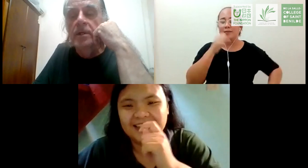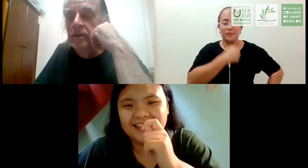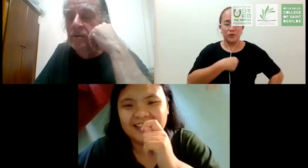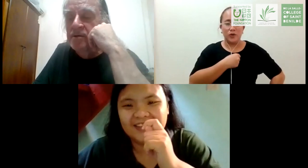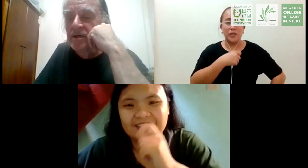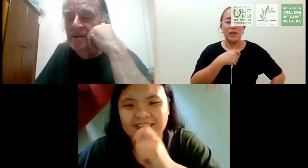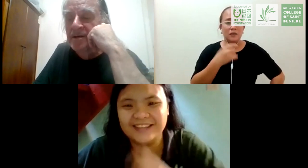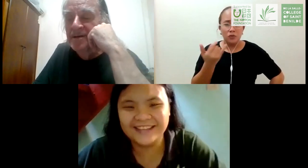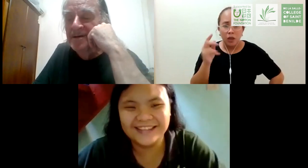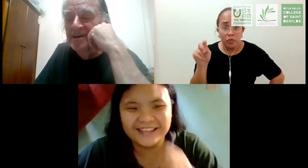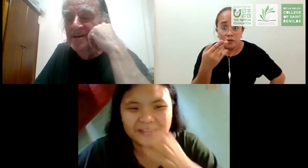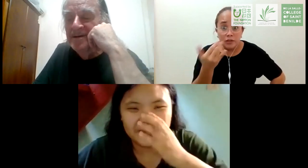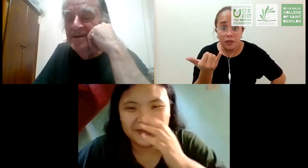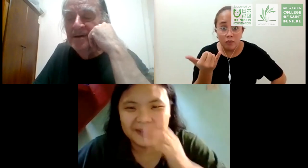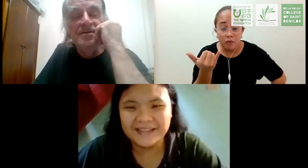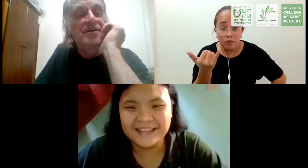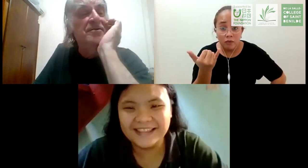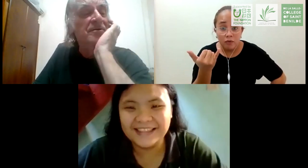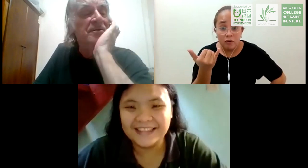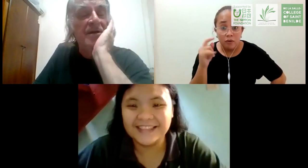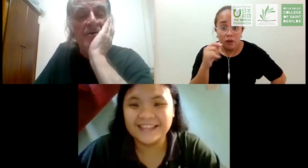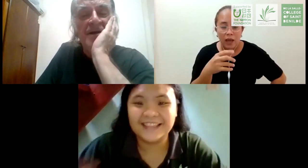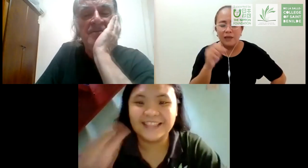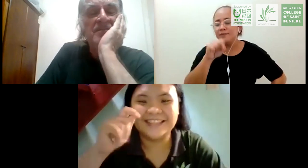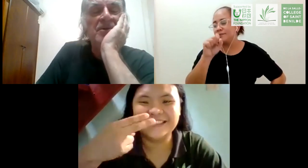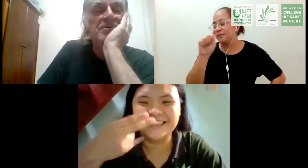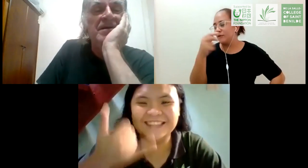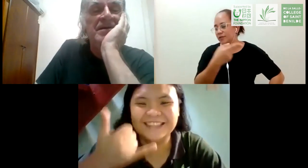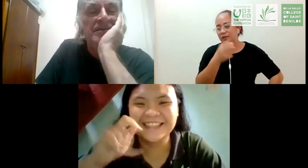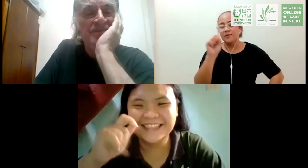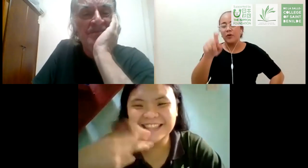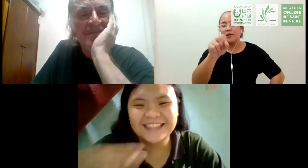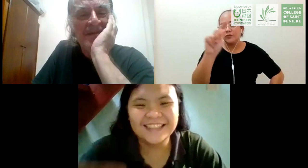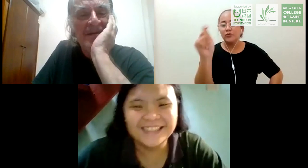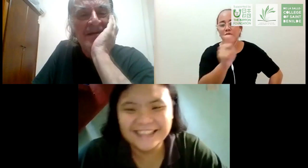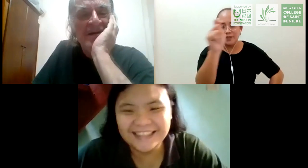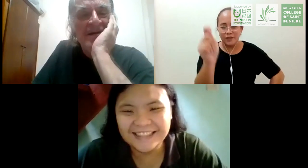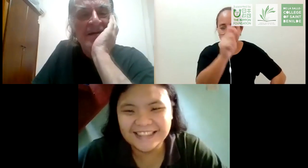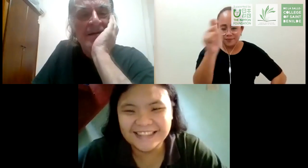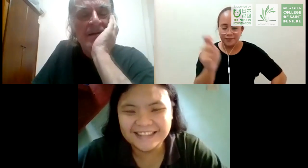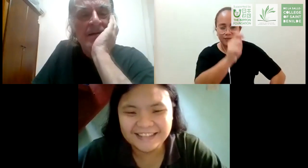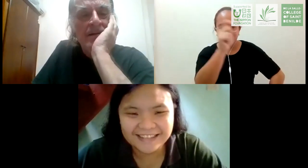today Thursday? Yes, it is Thursday. Okay, Tuesday Today's then. Thursday. Yes, sir.